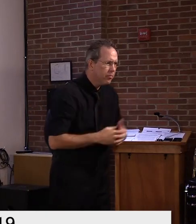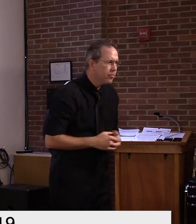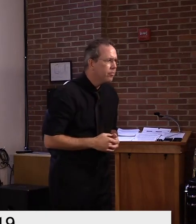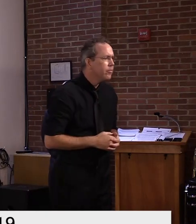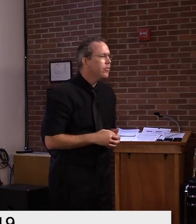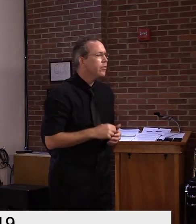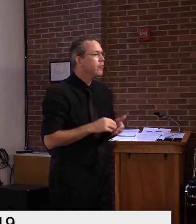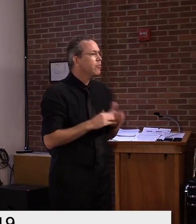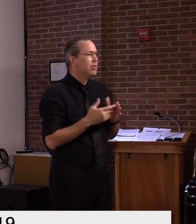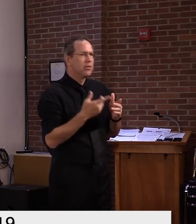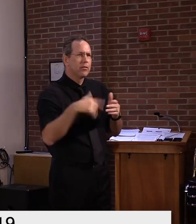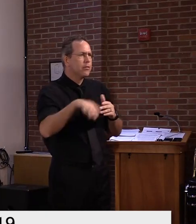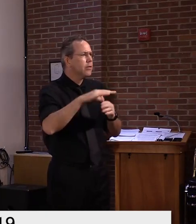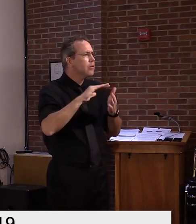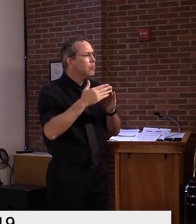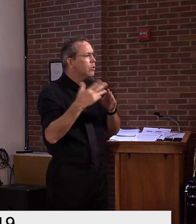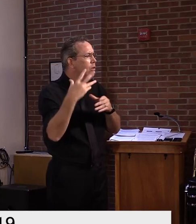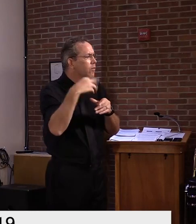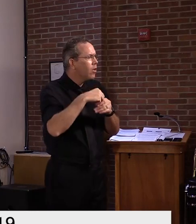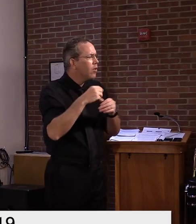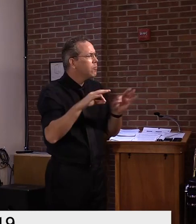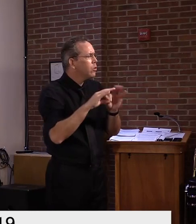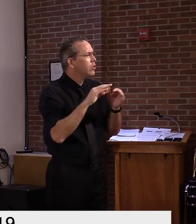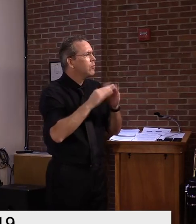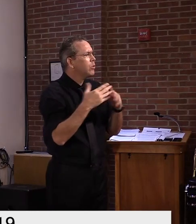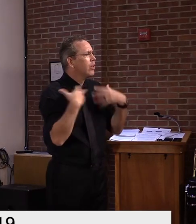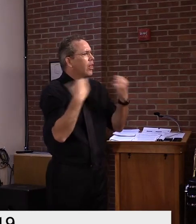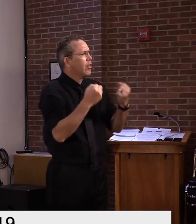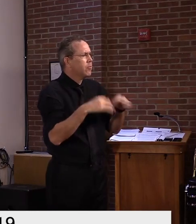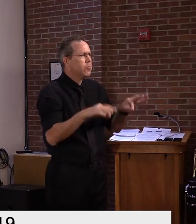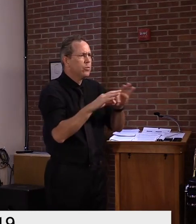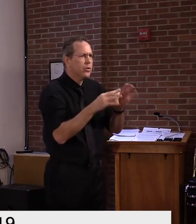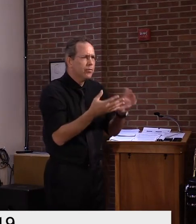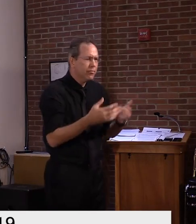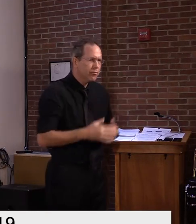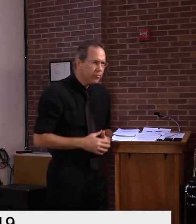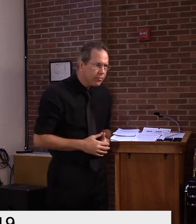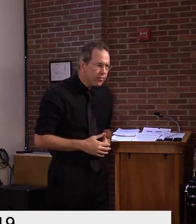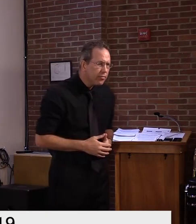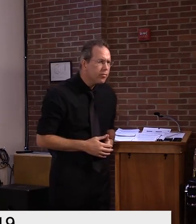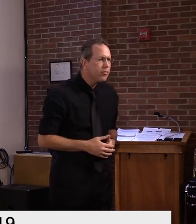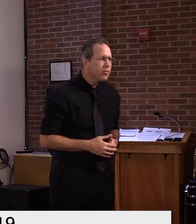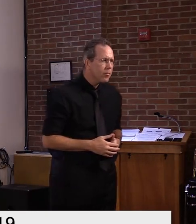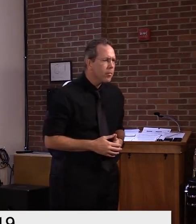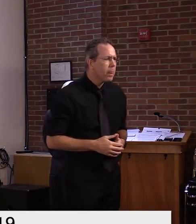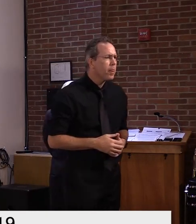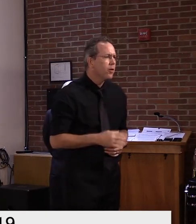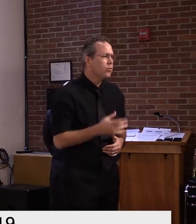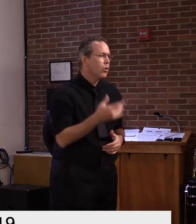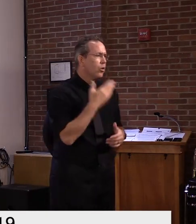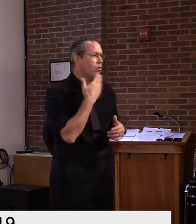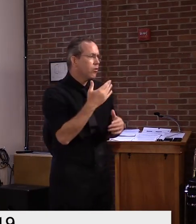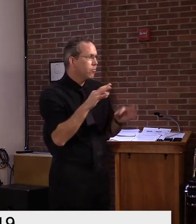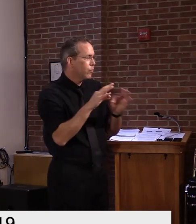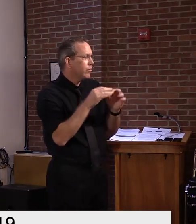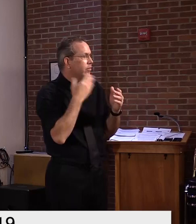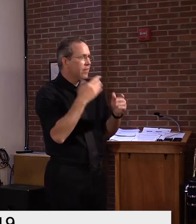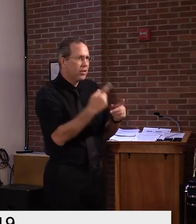community, which will impact everyone's health, can happen. So thanks for those questions. Yeah,